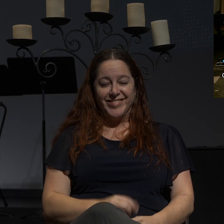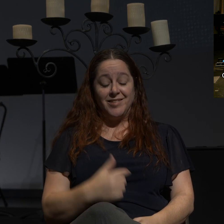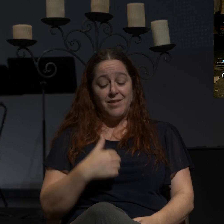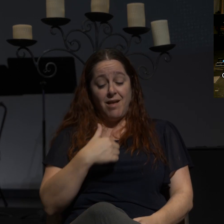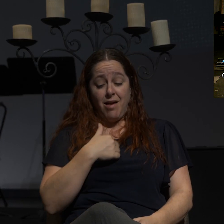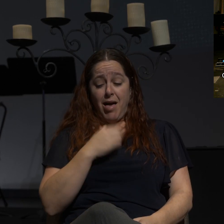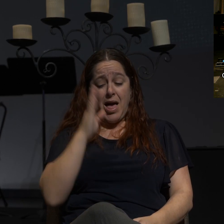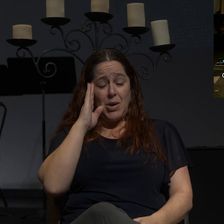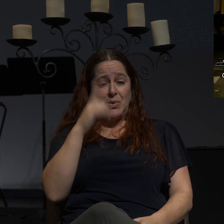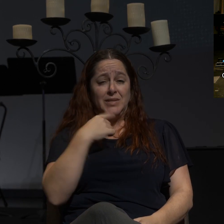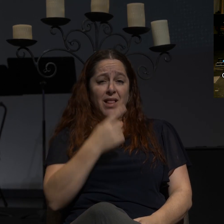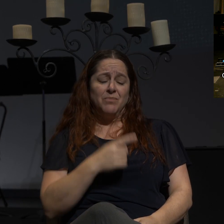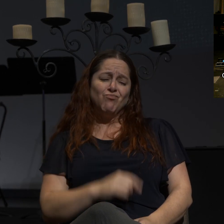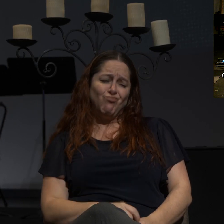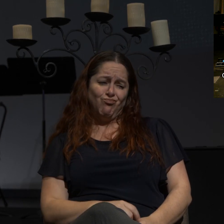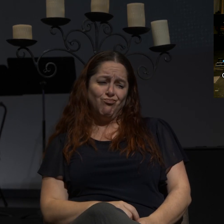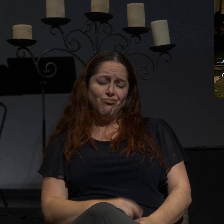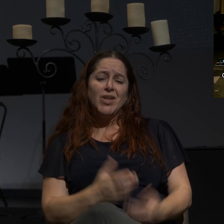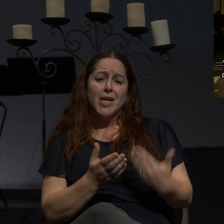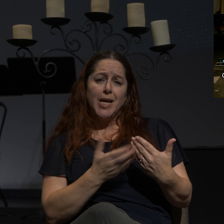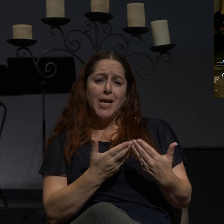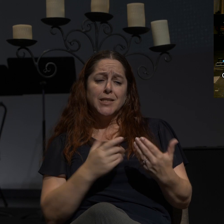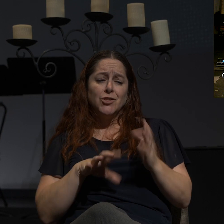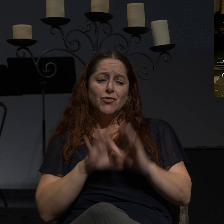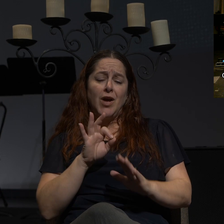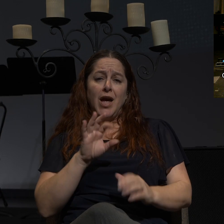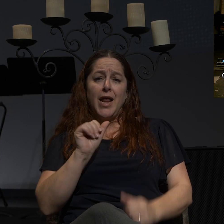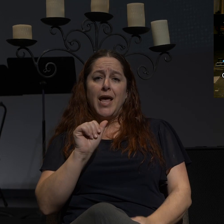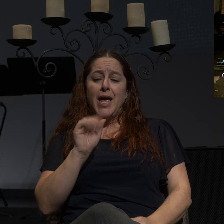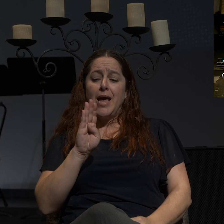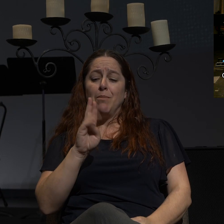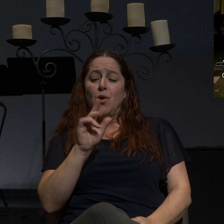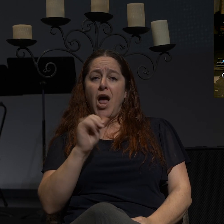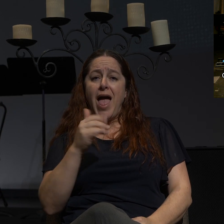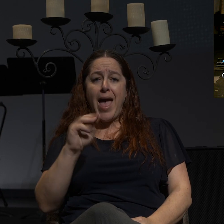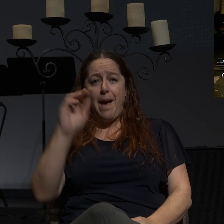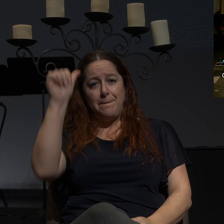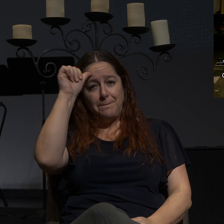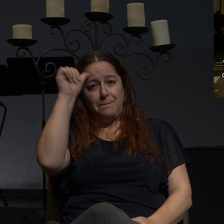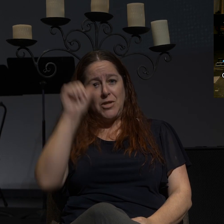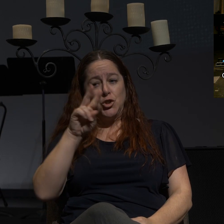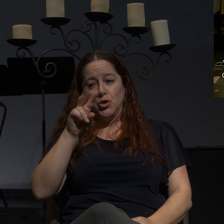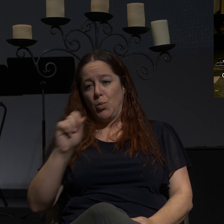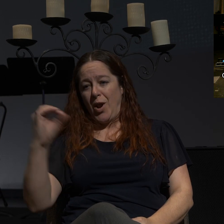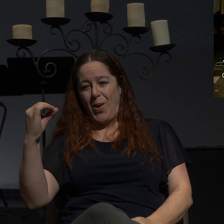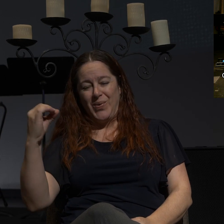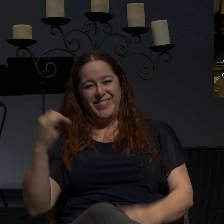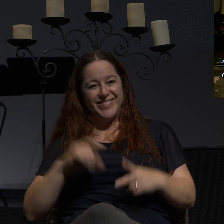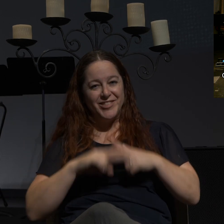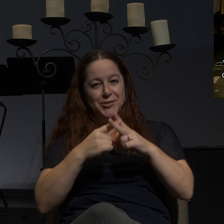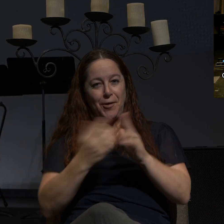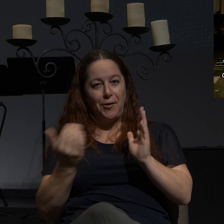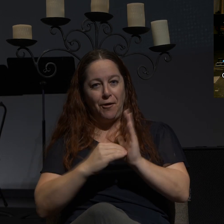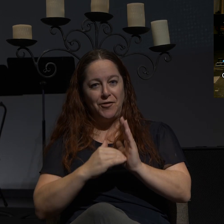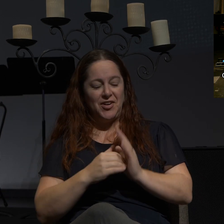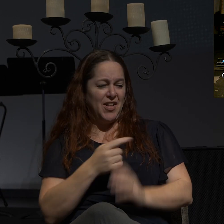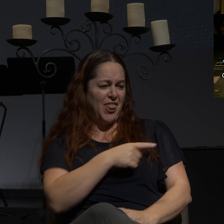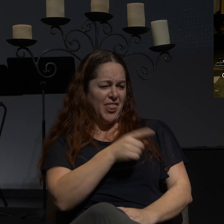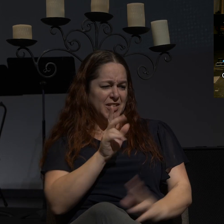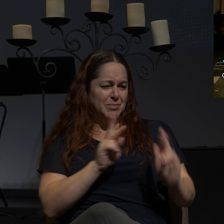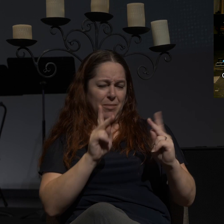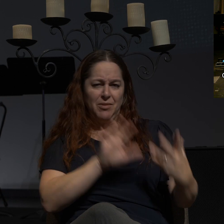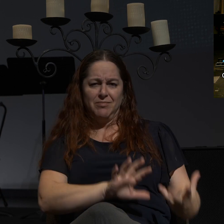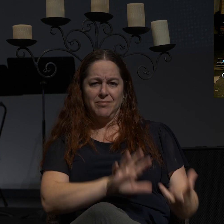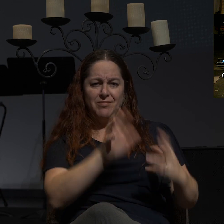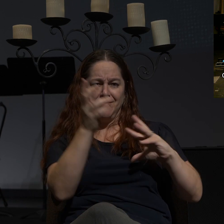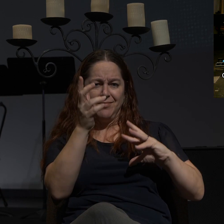I would have probably said, you know, I can easily find an Abraham 2.0. Start all over. These people are a mess. They are a